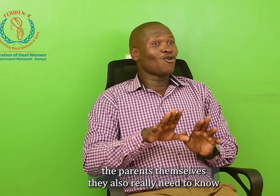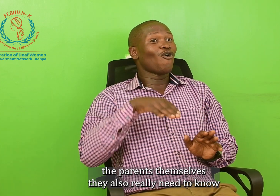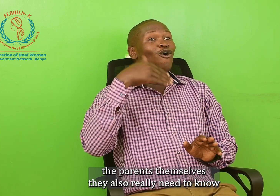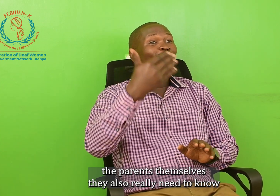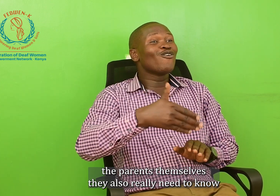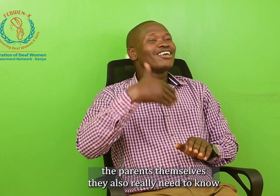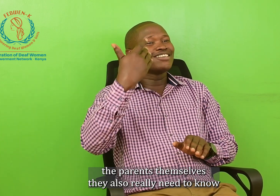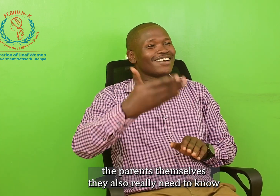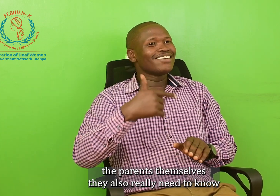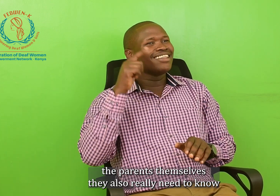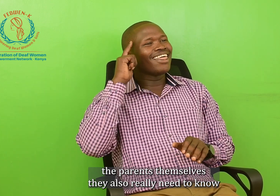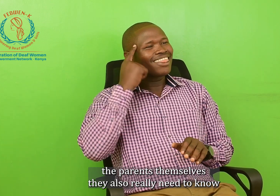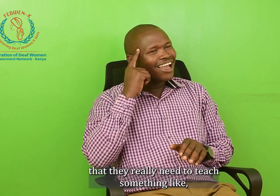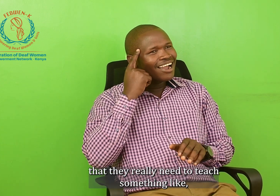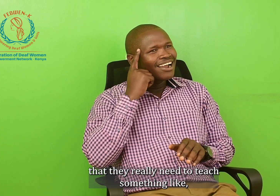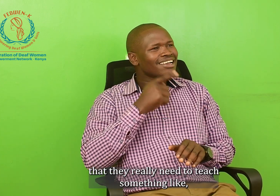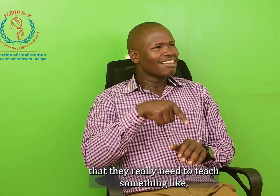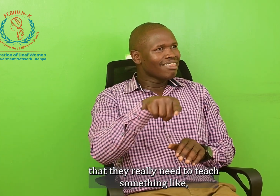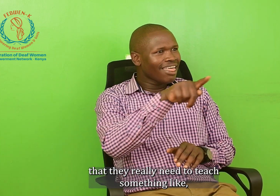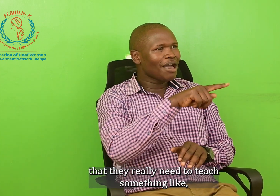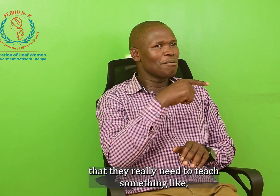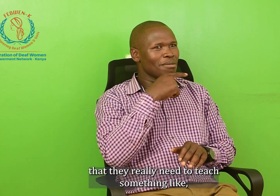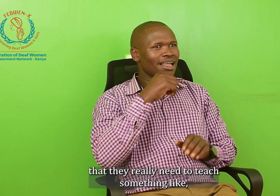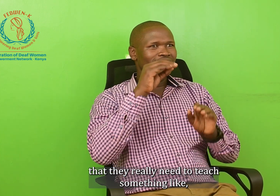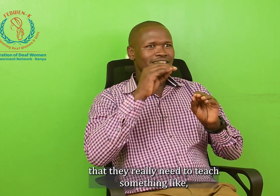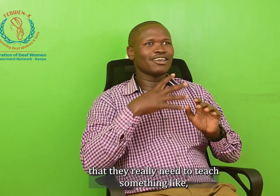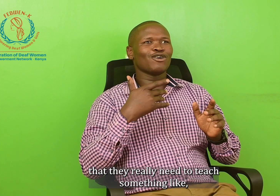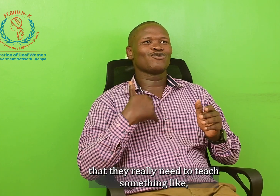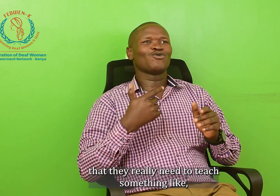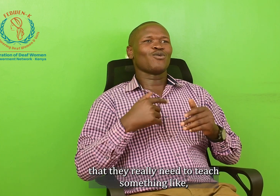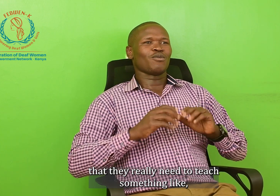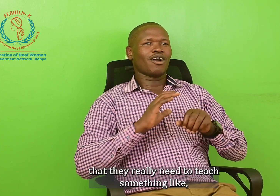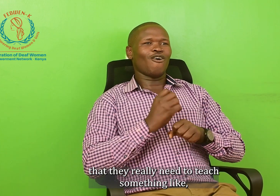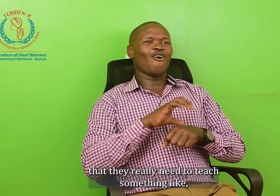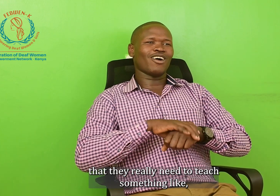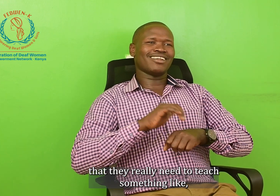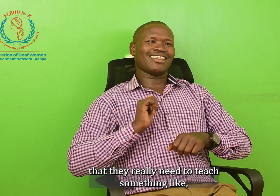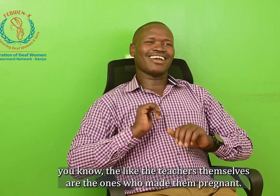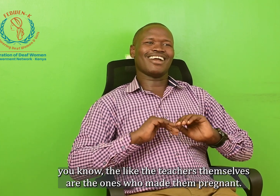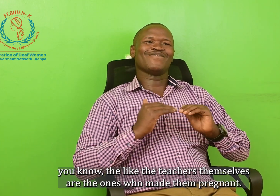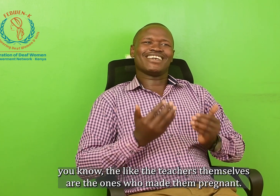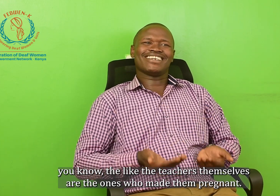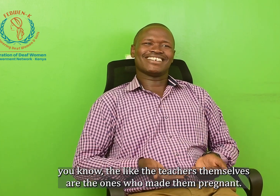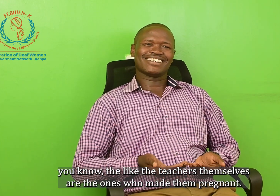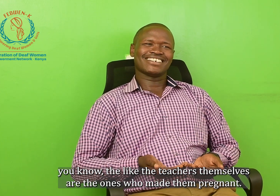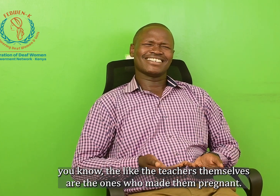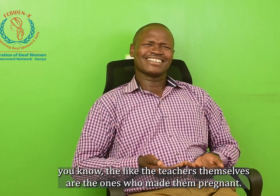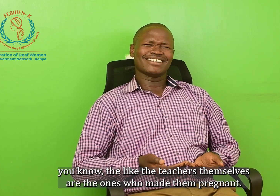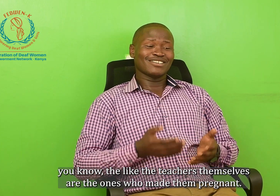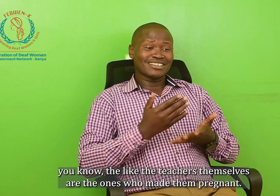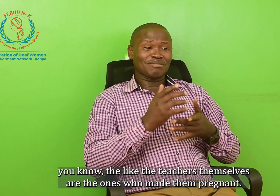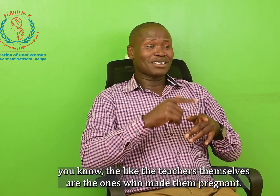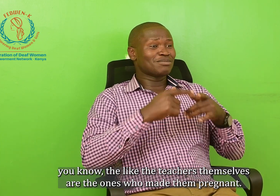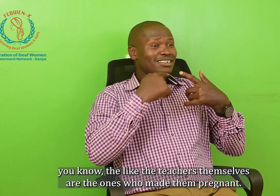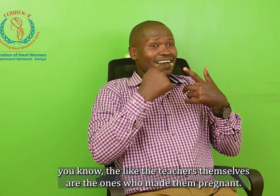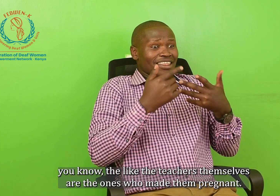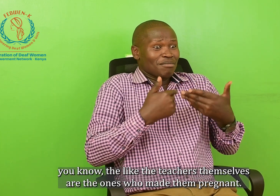they also really need to know that they really need to teach. Something like, the teachers themselves are the ones who made